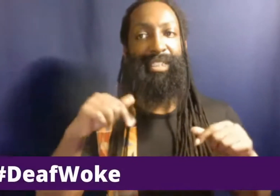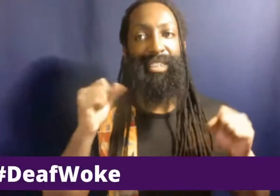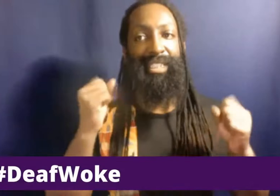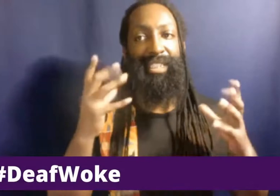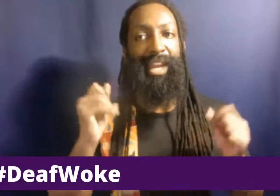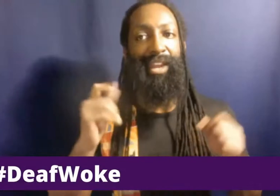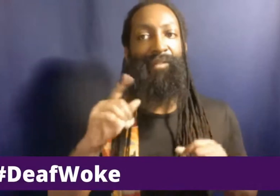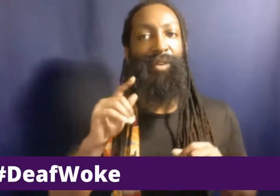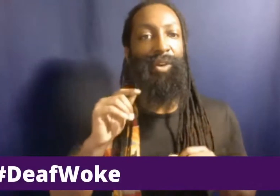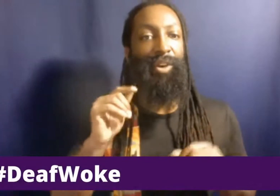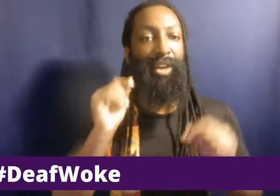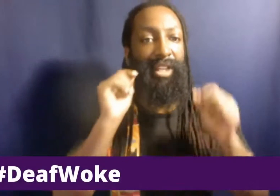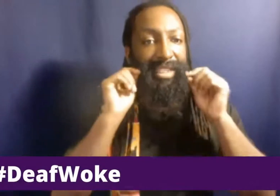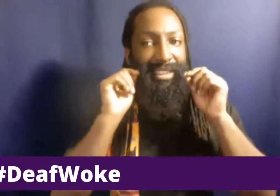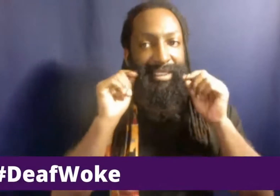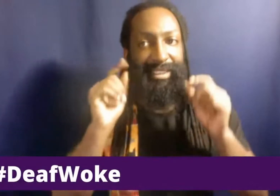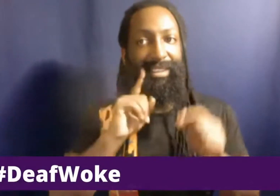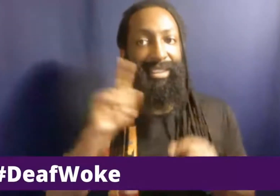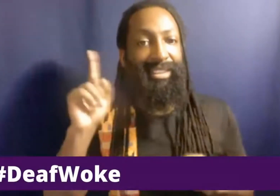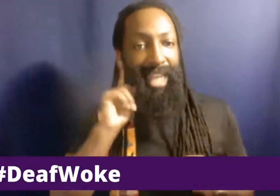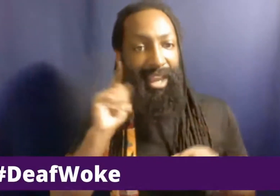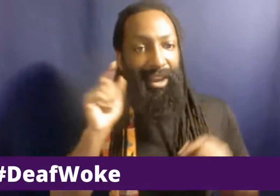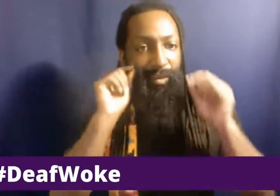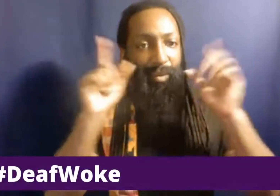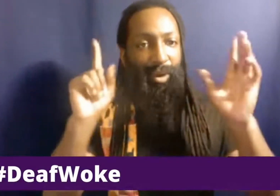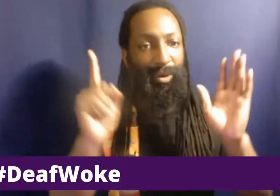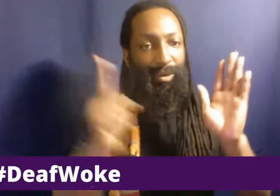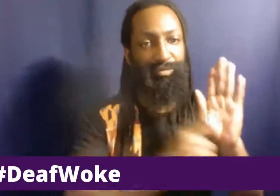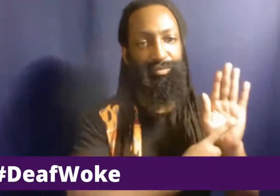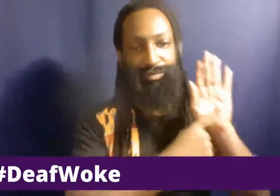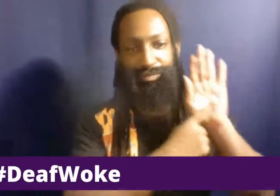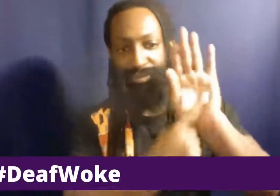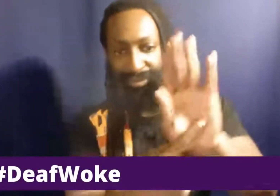about this is the time for Dev.